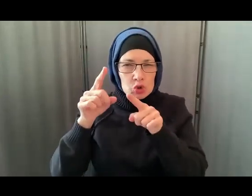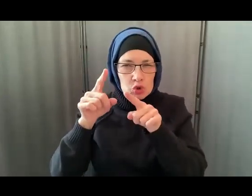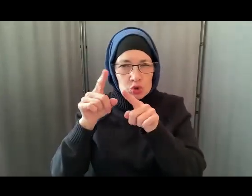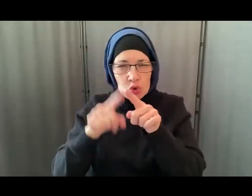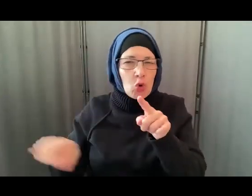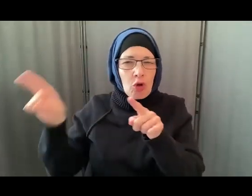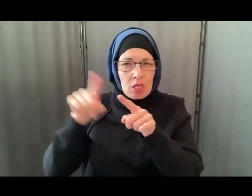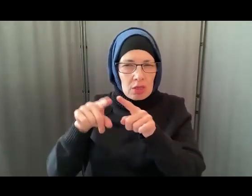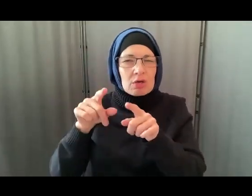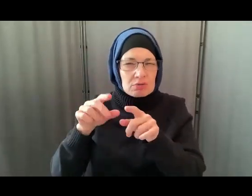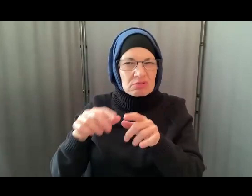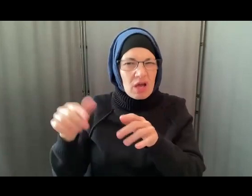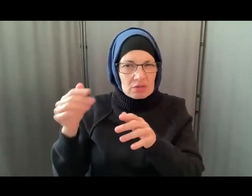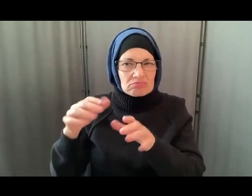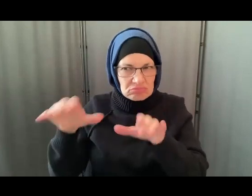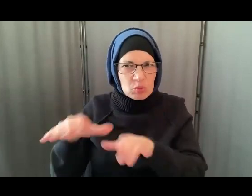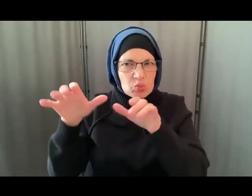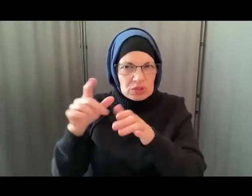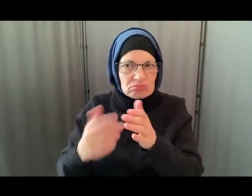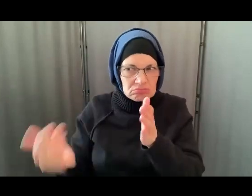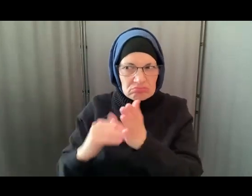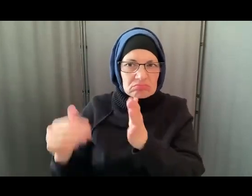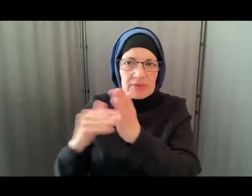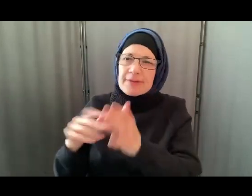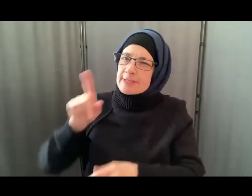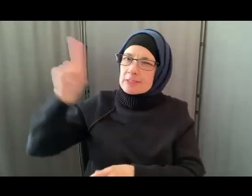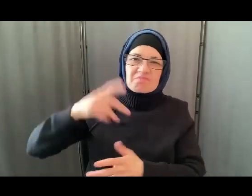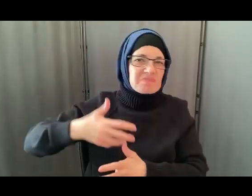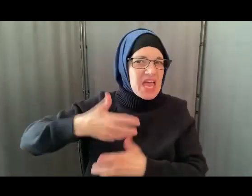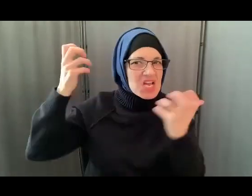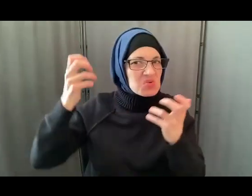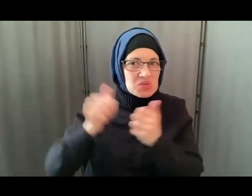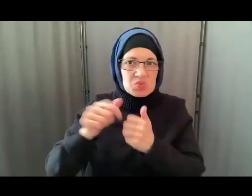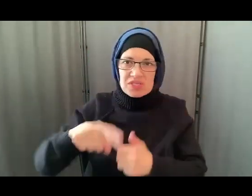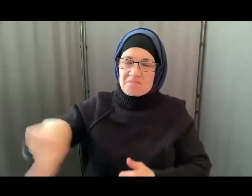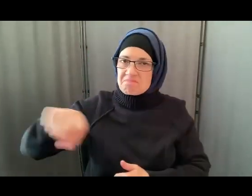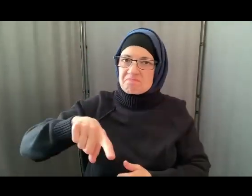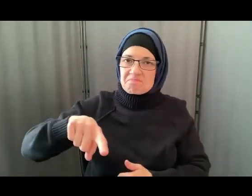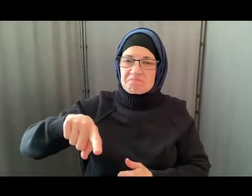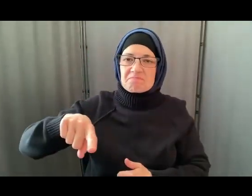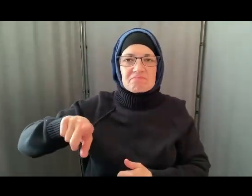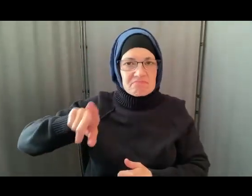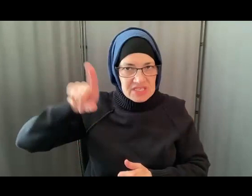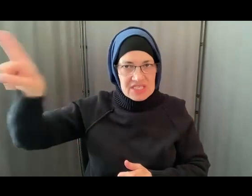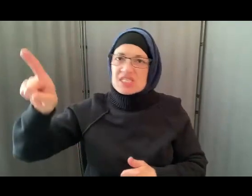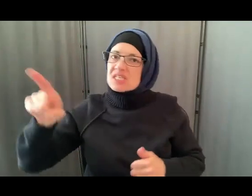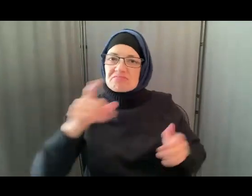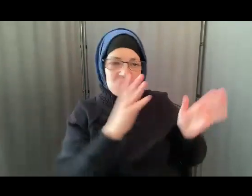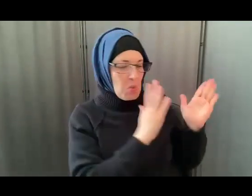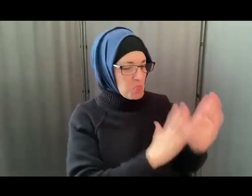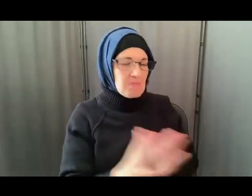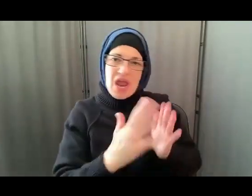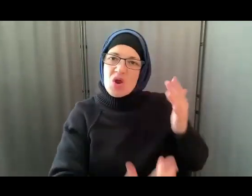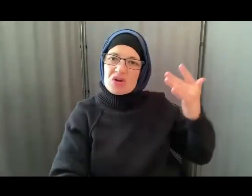them, and He has prepared hellfire for them. And what